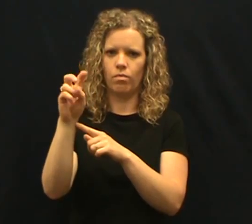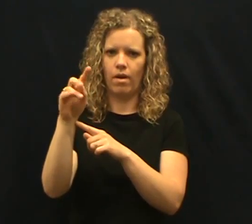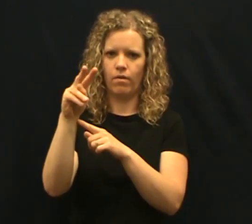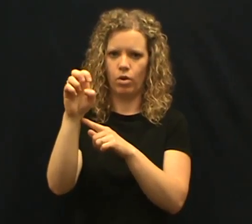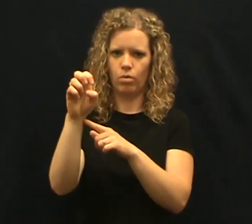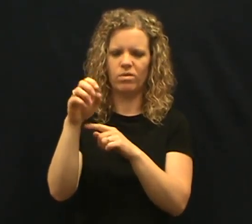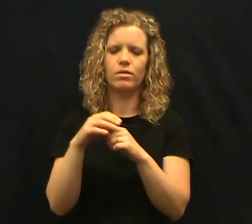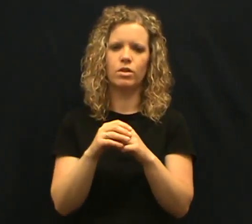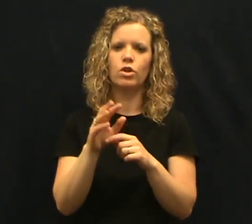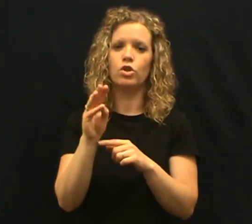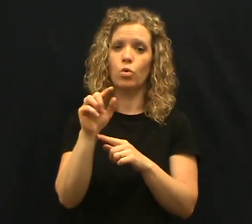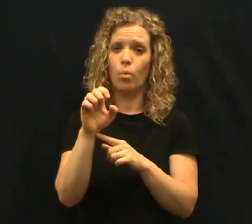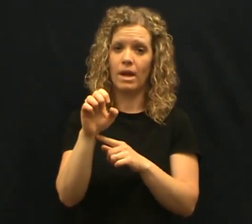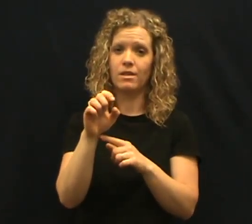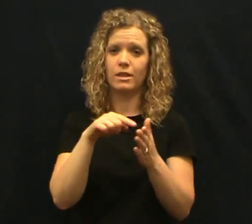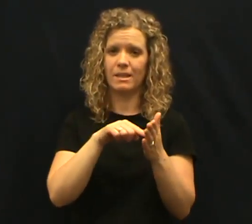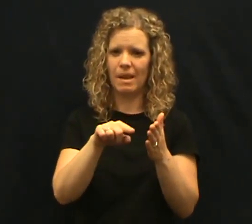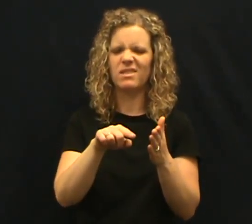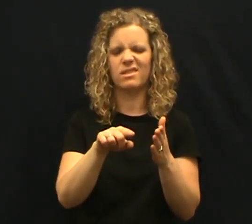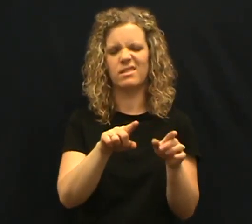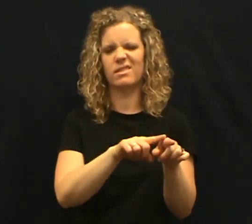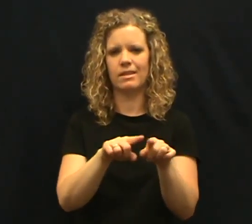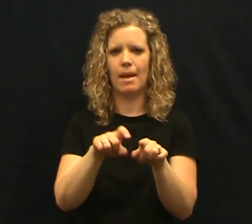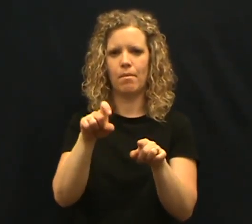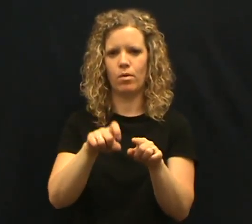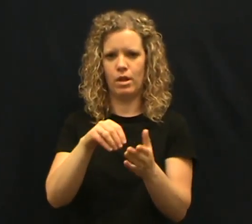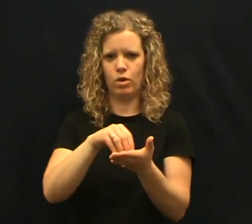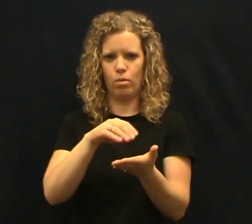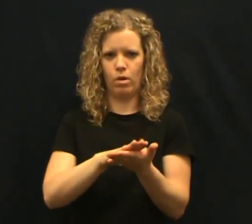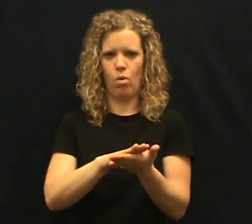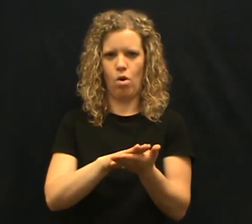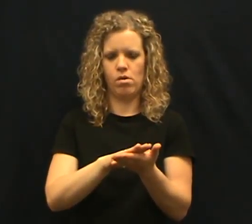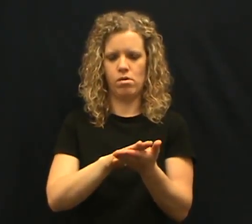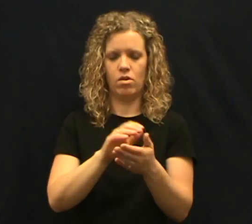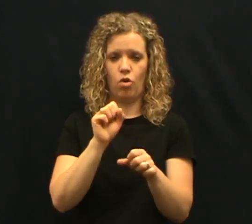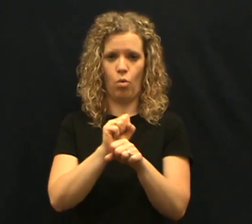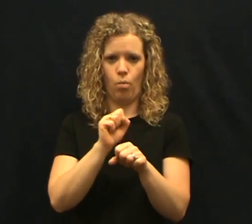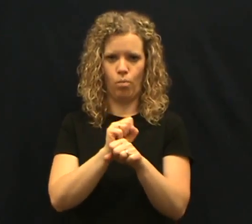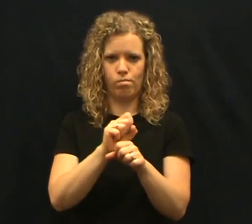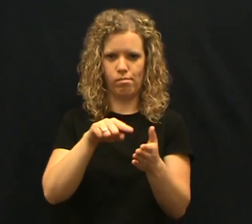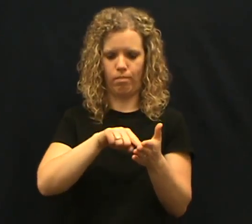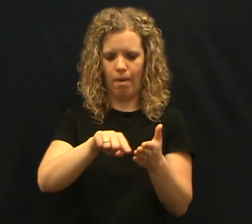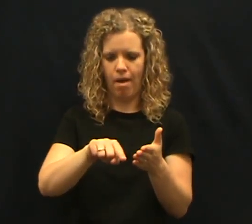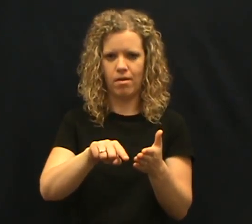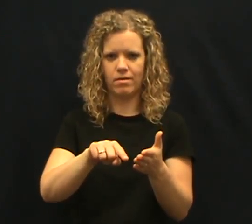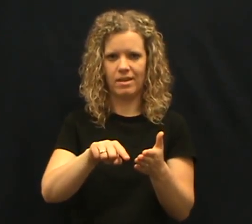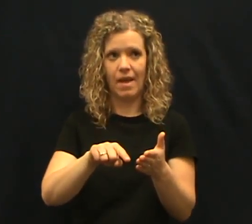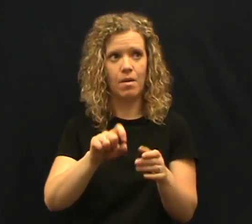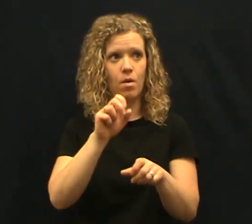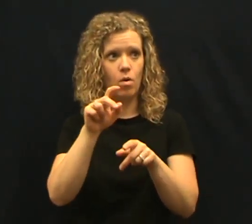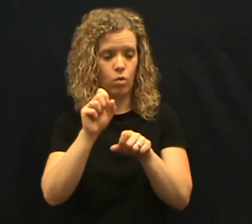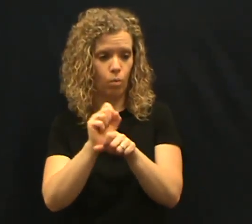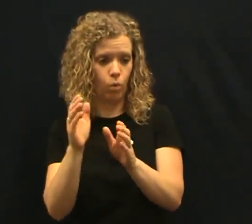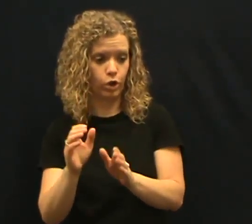thing, we have to record additional wages for the month for those that were earned but unpaid, and we talked about